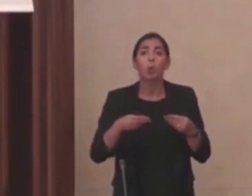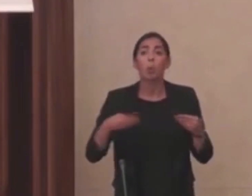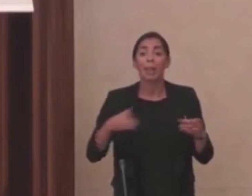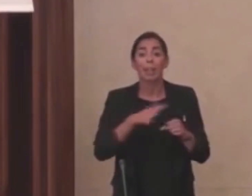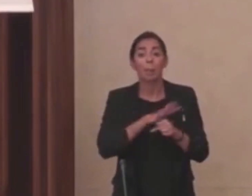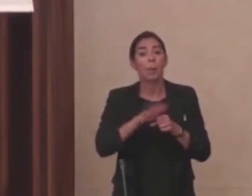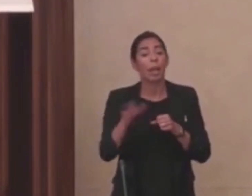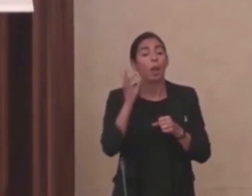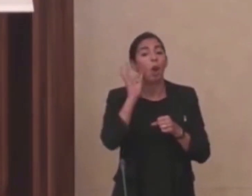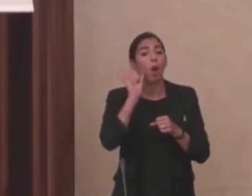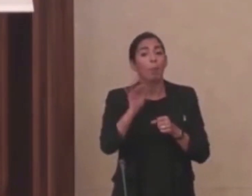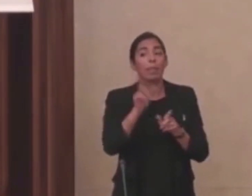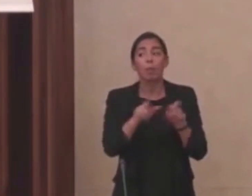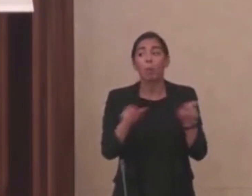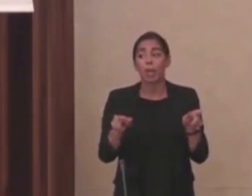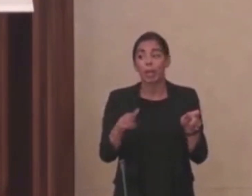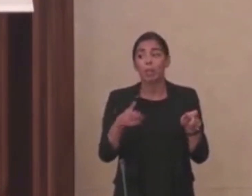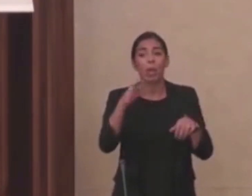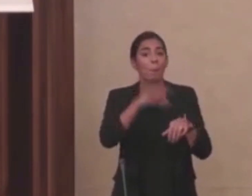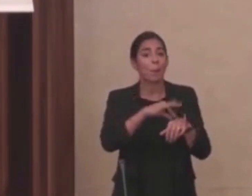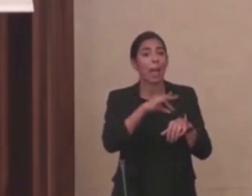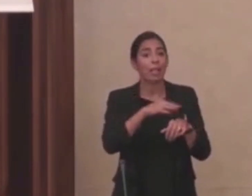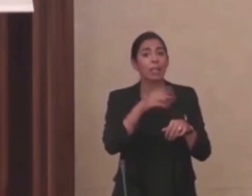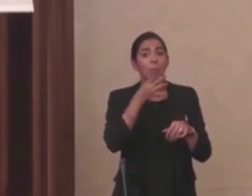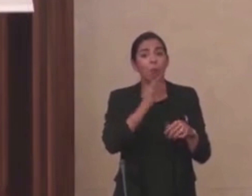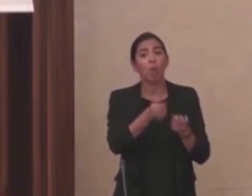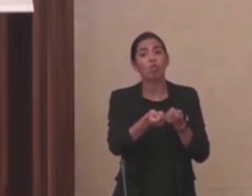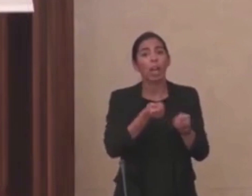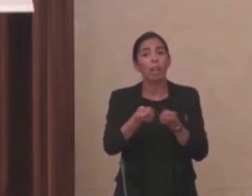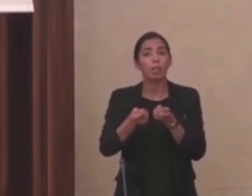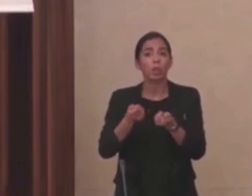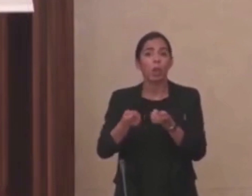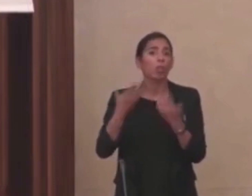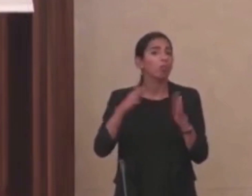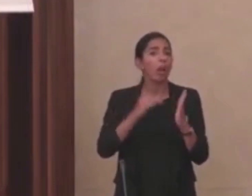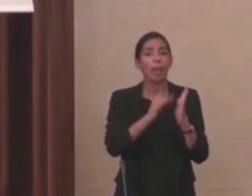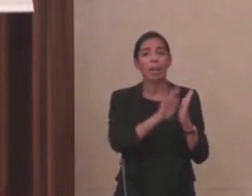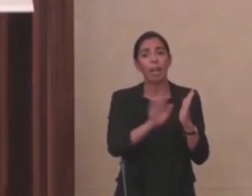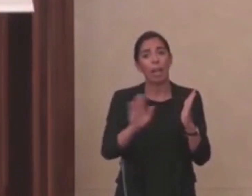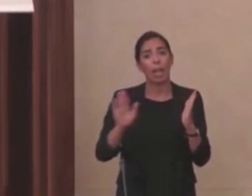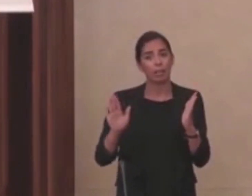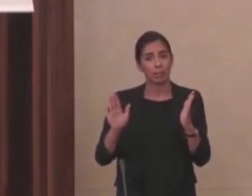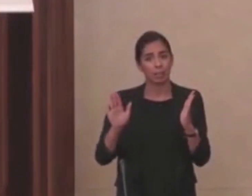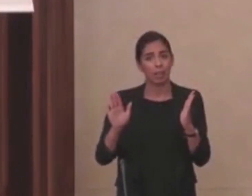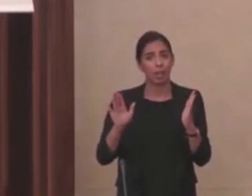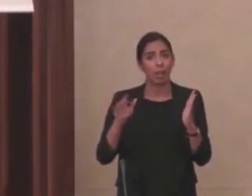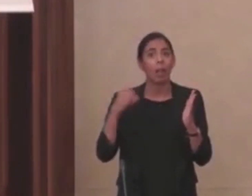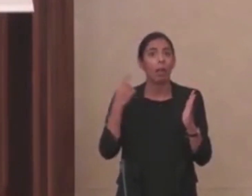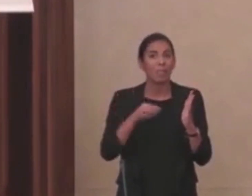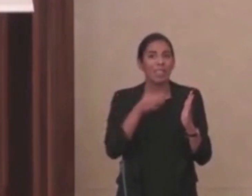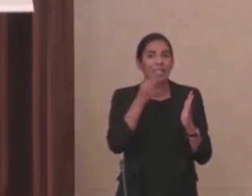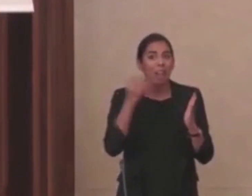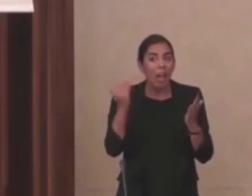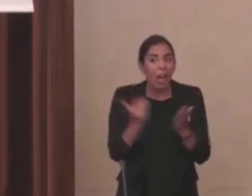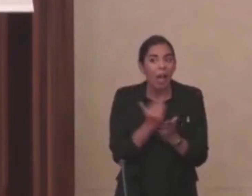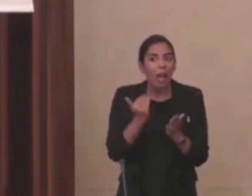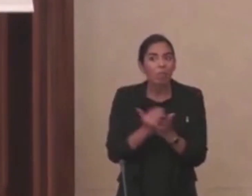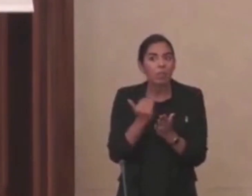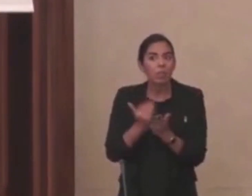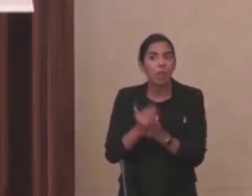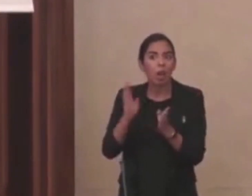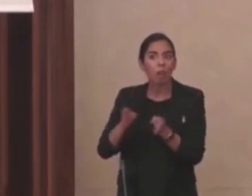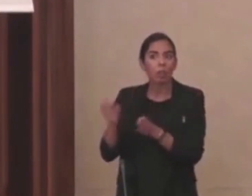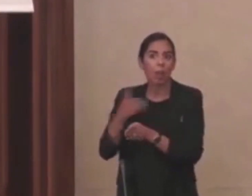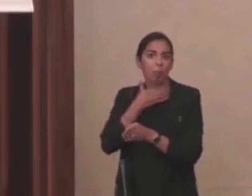any tool possible to manage the majority of the patients, reducing the pressure